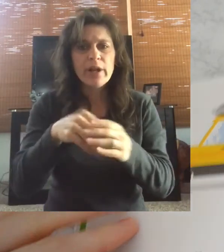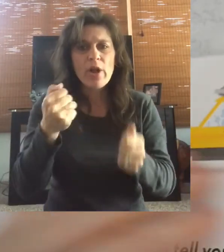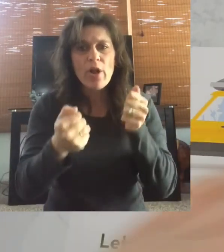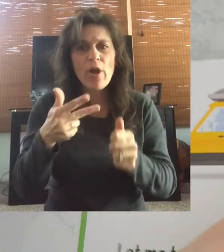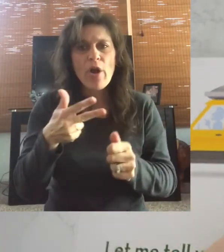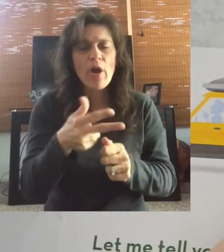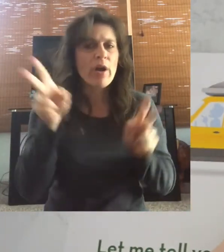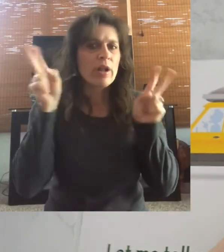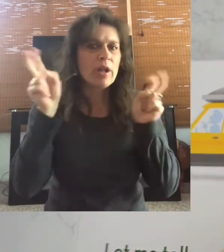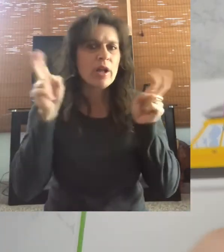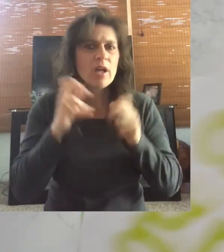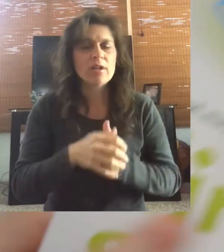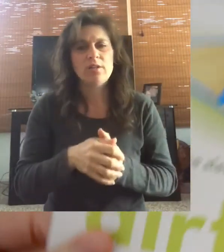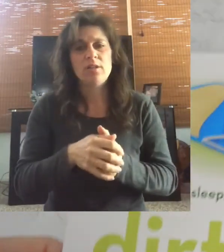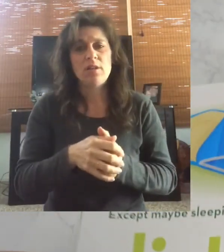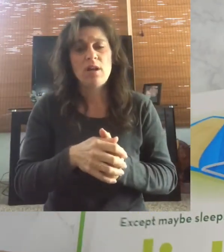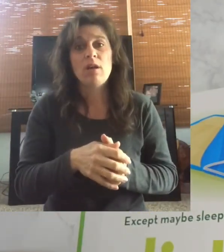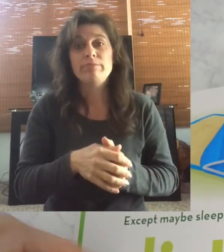car.